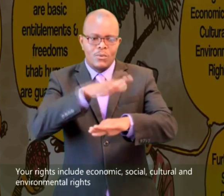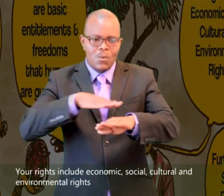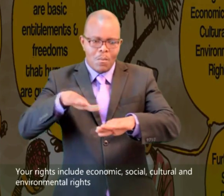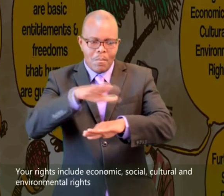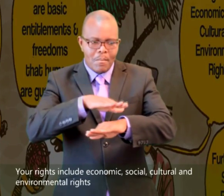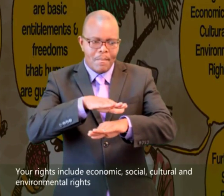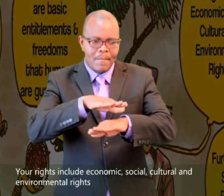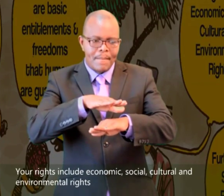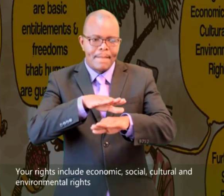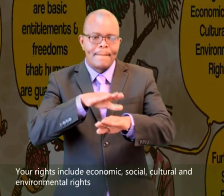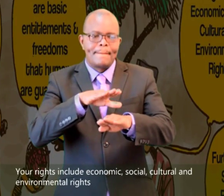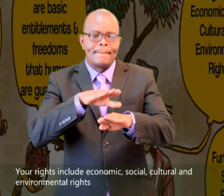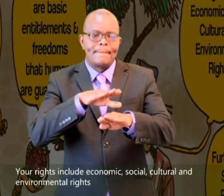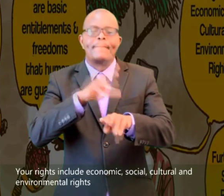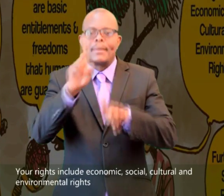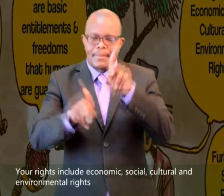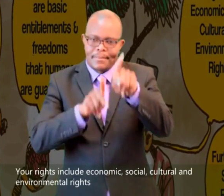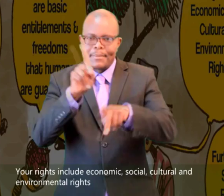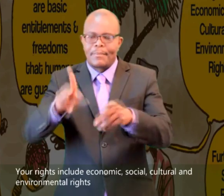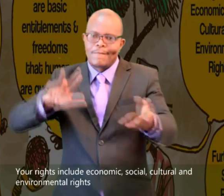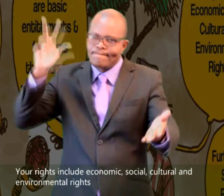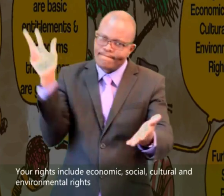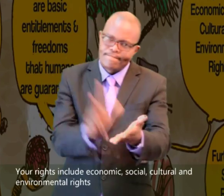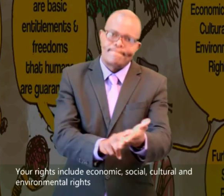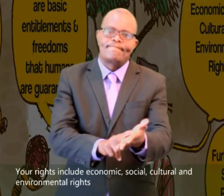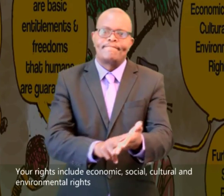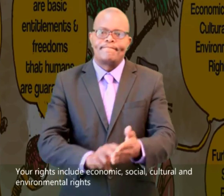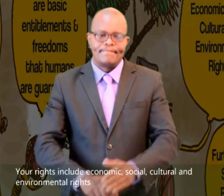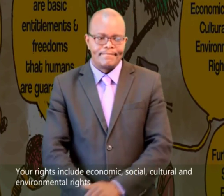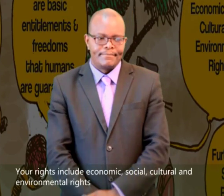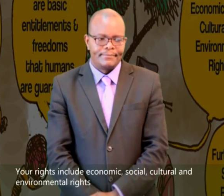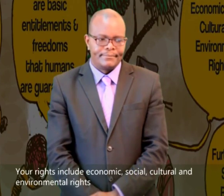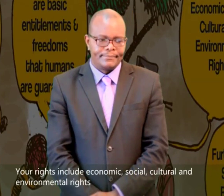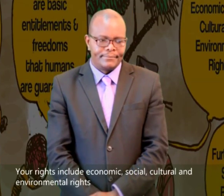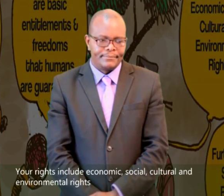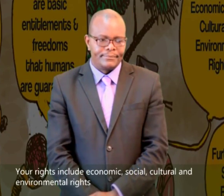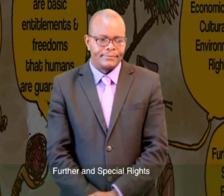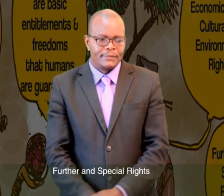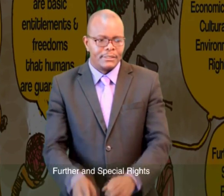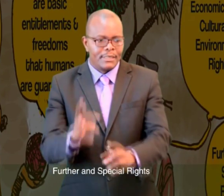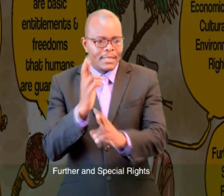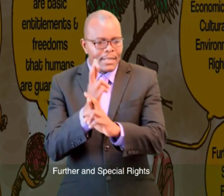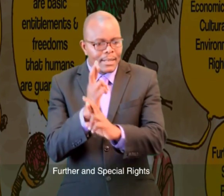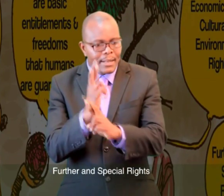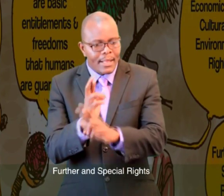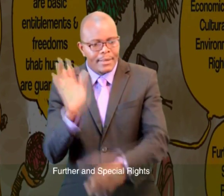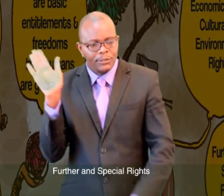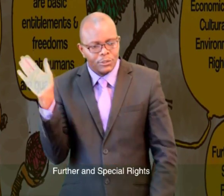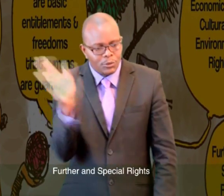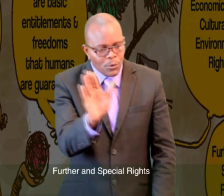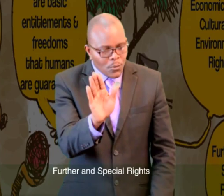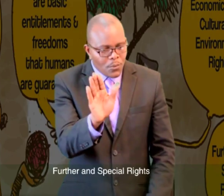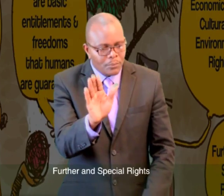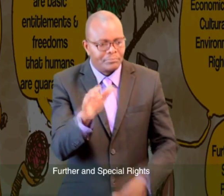economic, social, cultural, and environmental rights, further and special